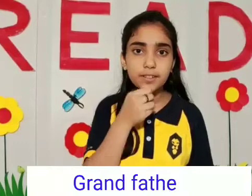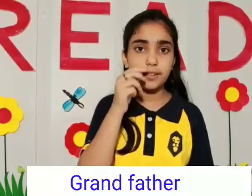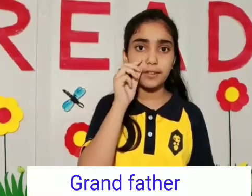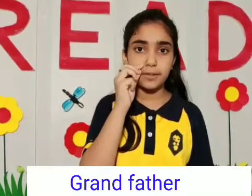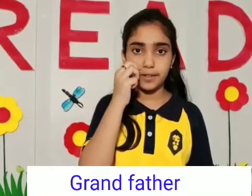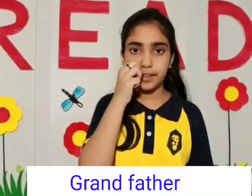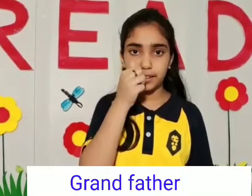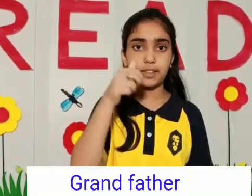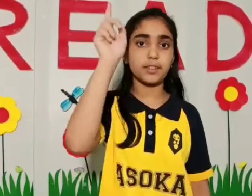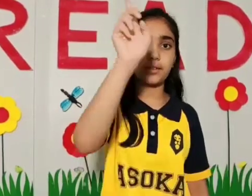Grandfather,